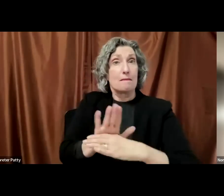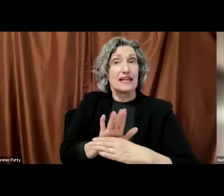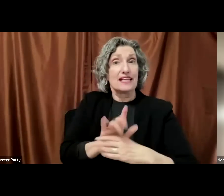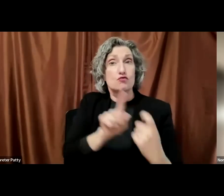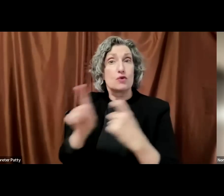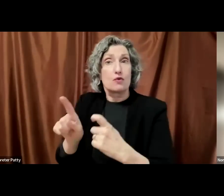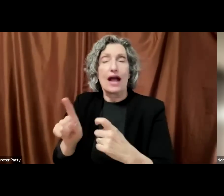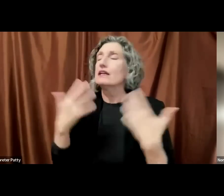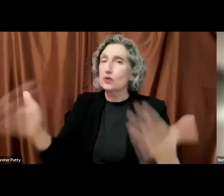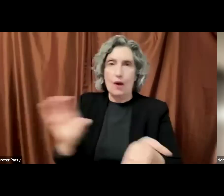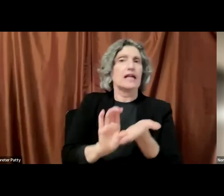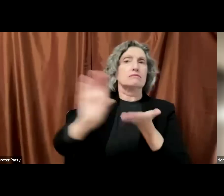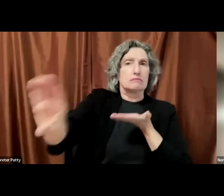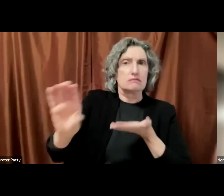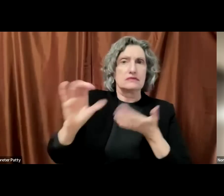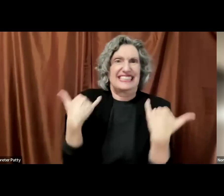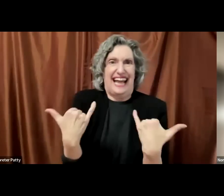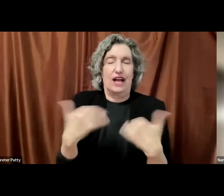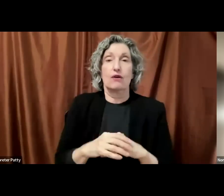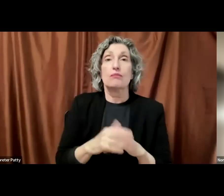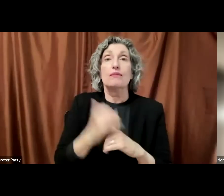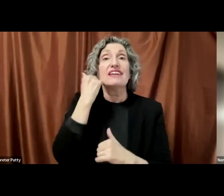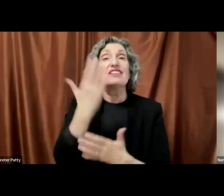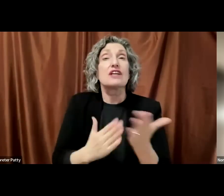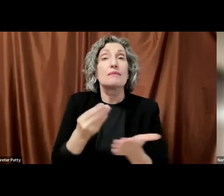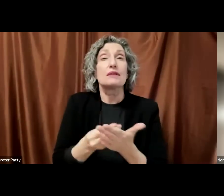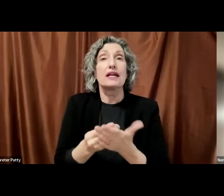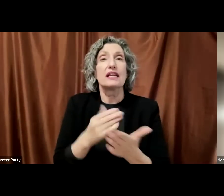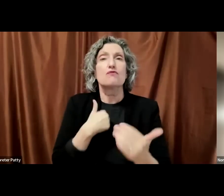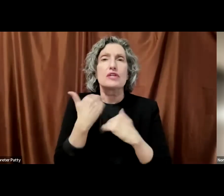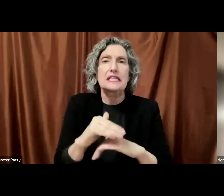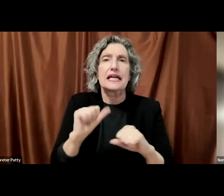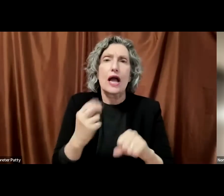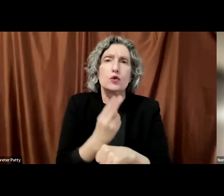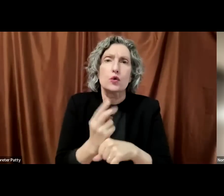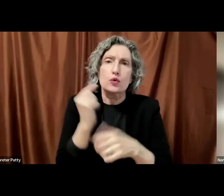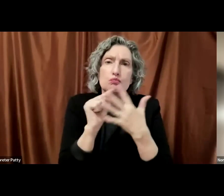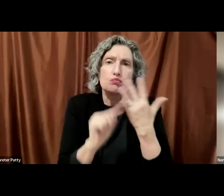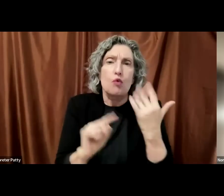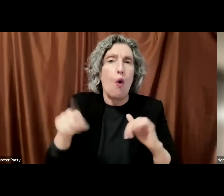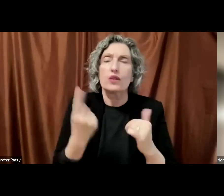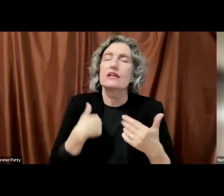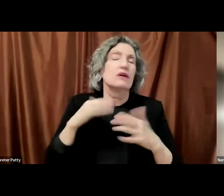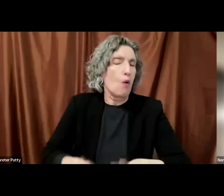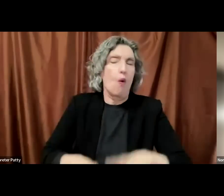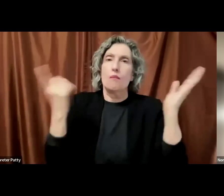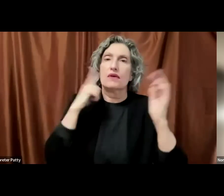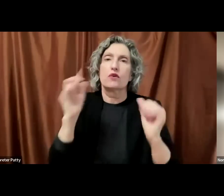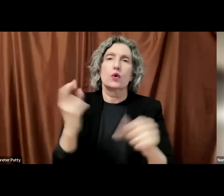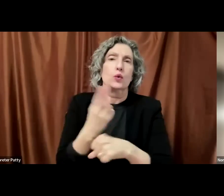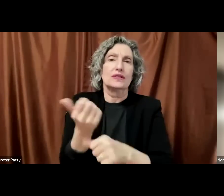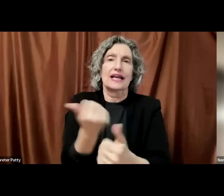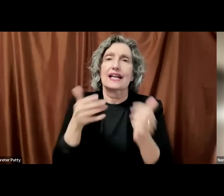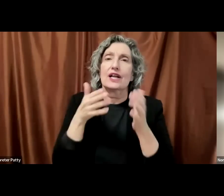restricted funds. Eliminate or simplify your administrative asks of nonprofits. Don't require a final